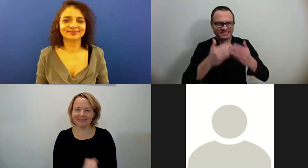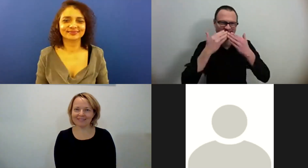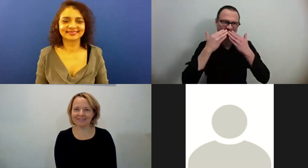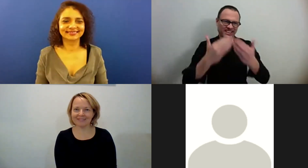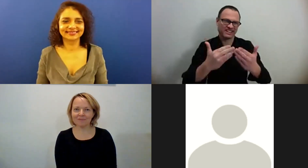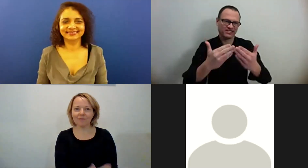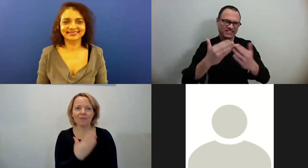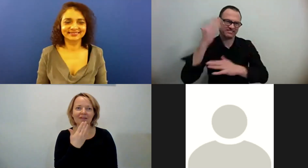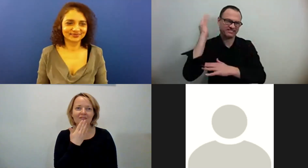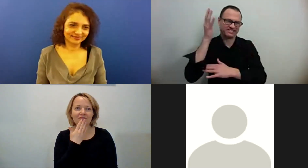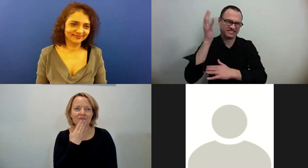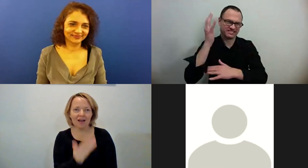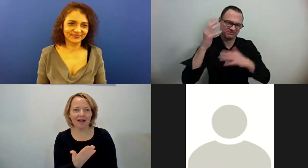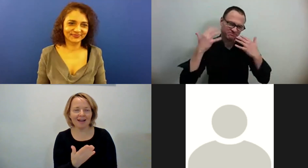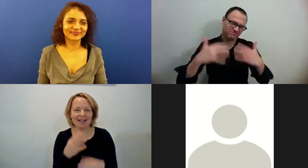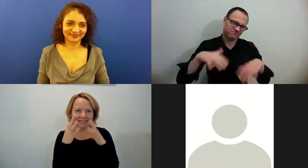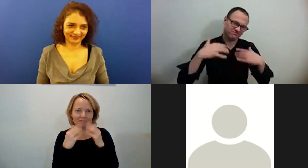Okay, Damian,